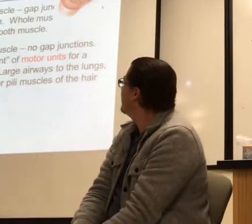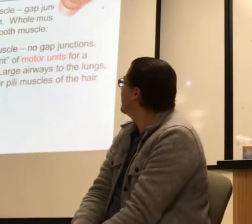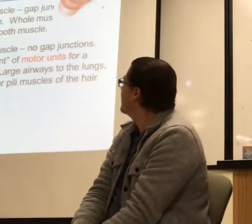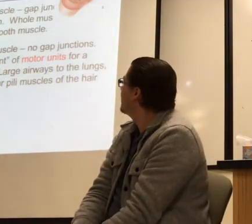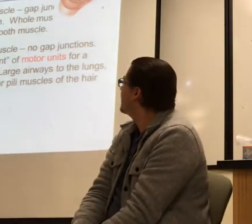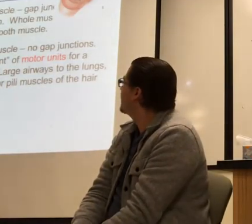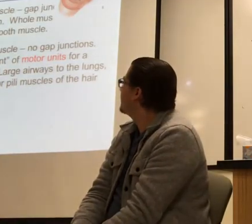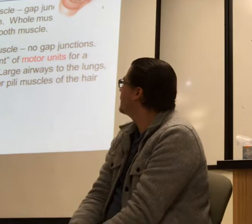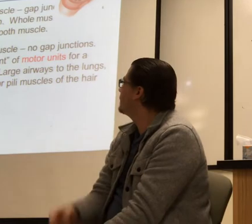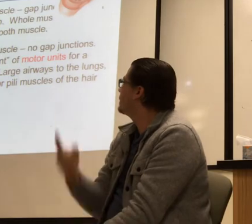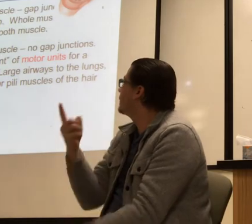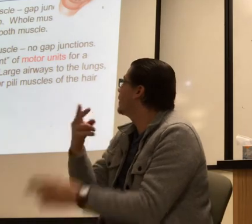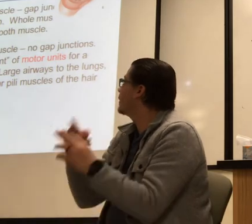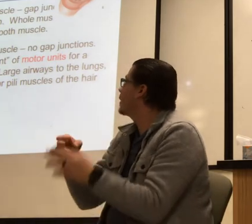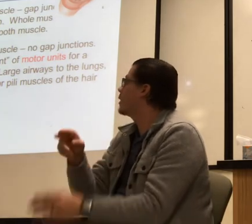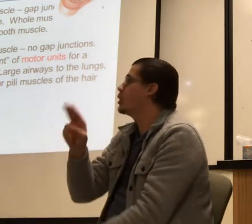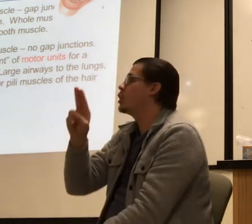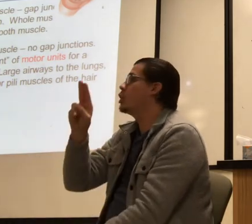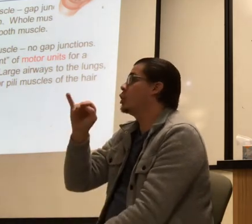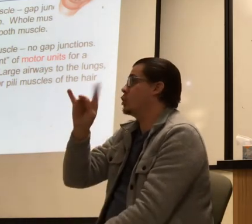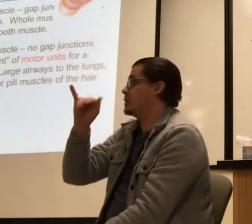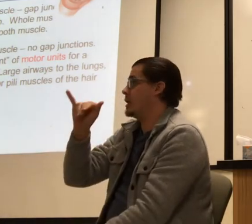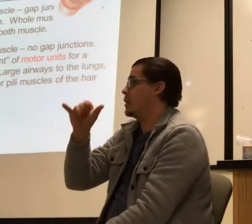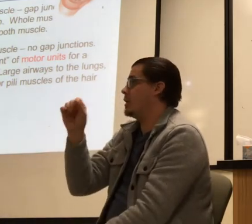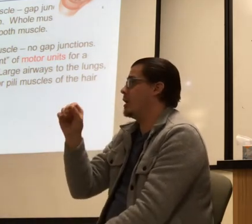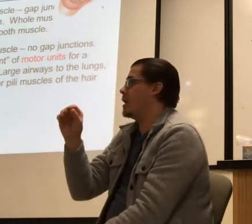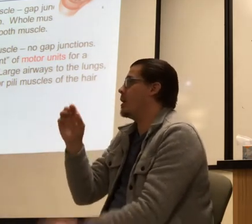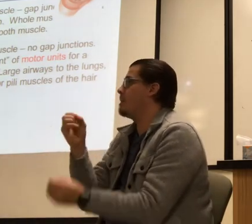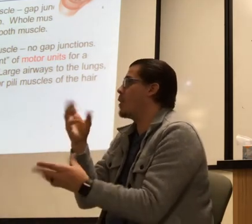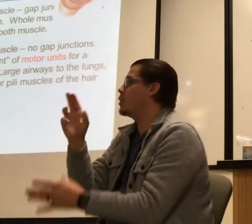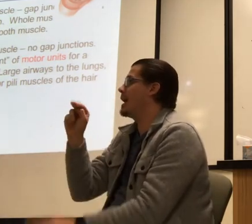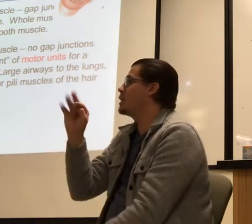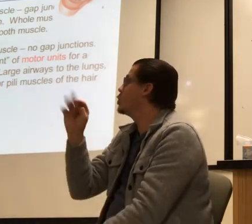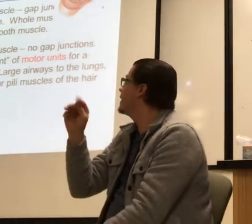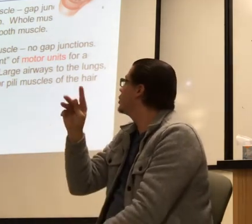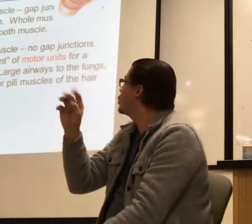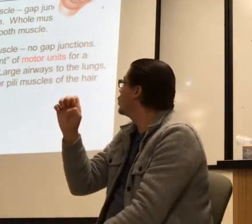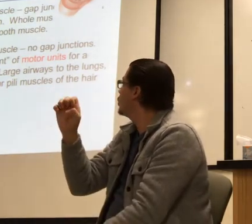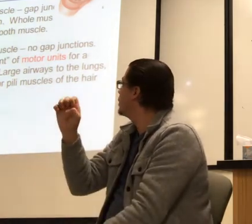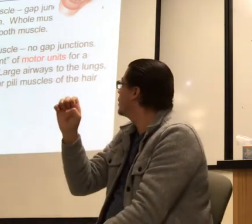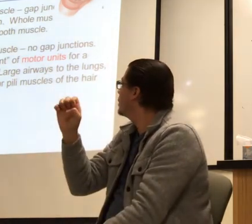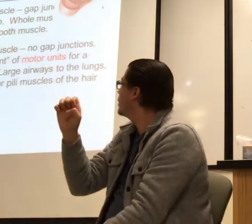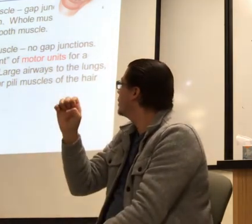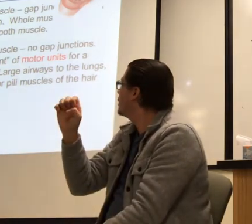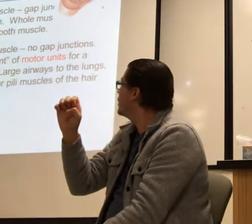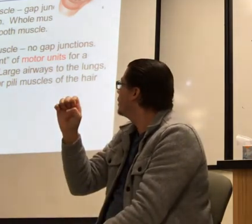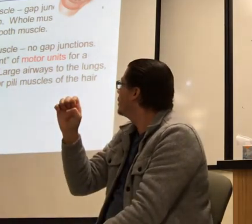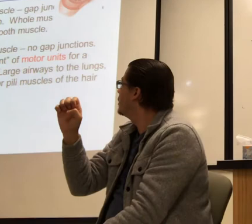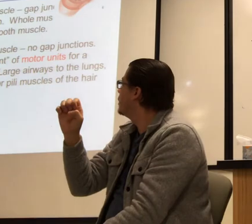There's something called unitary and multi-unit smooth muscle, so let's kind of distinguish that.